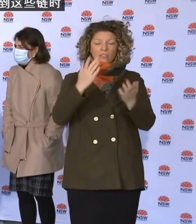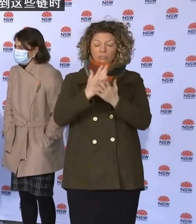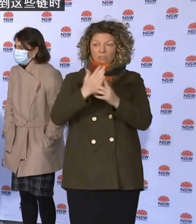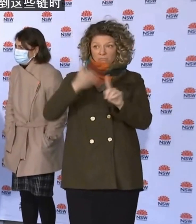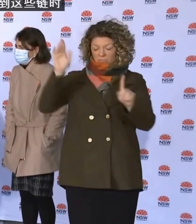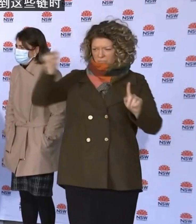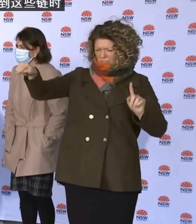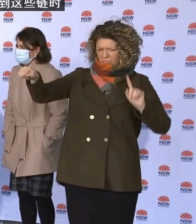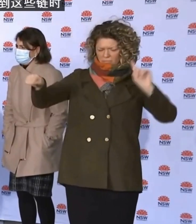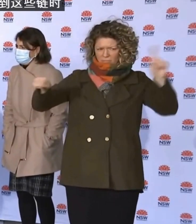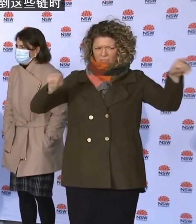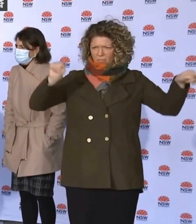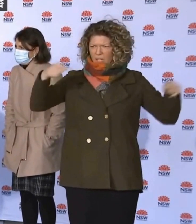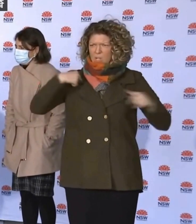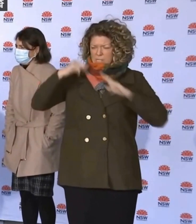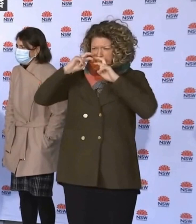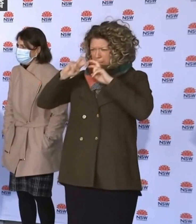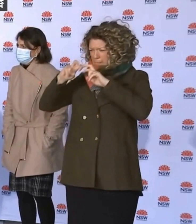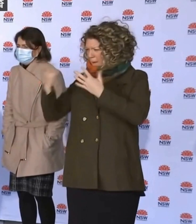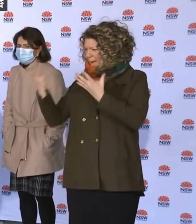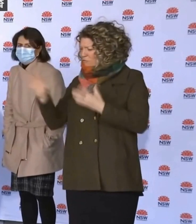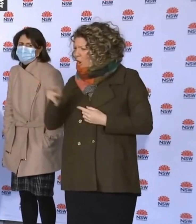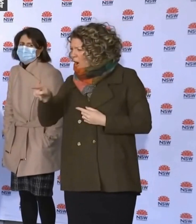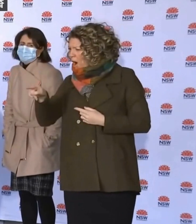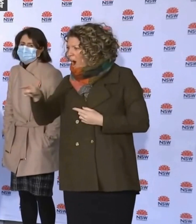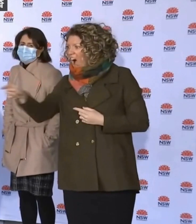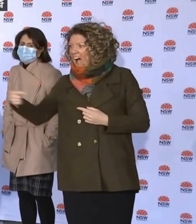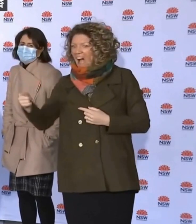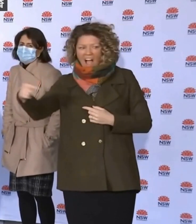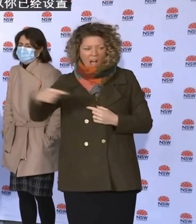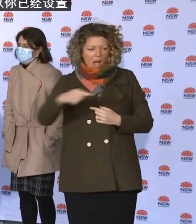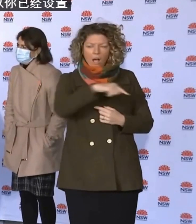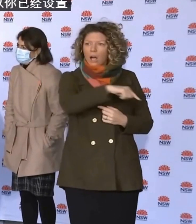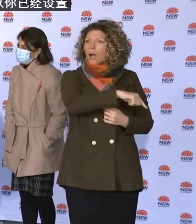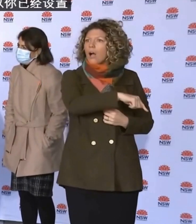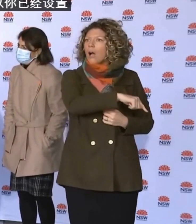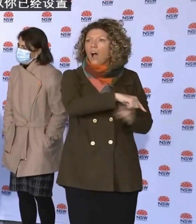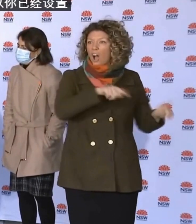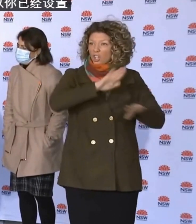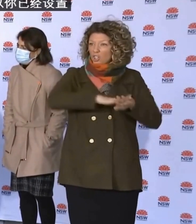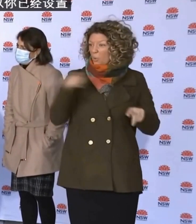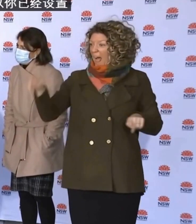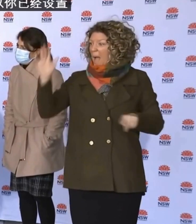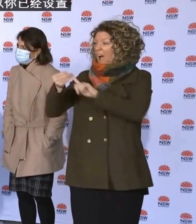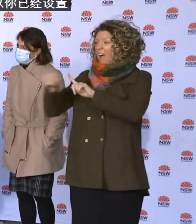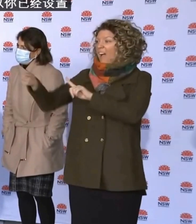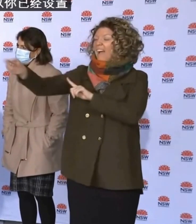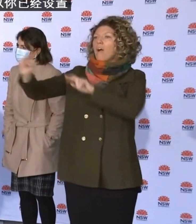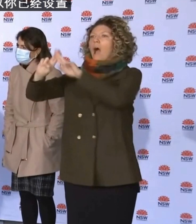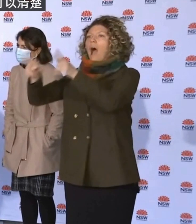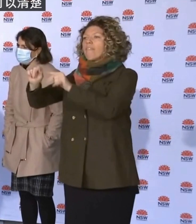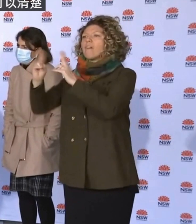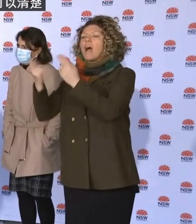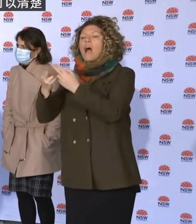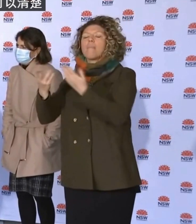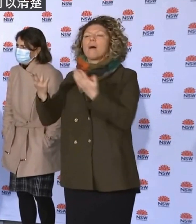by the time we've detected those chains of transmission, those individuals themselves have further transmitted to their households. And so you've